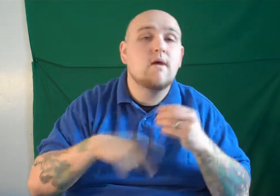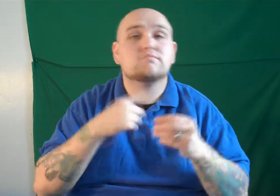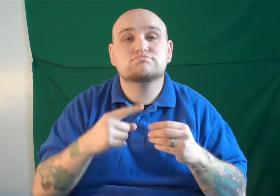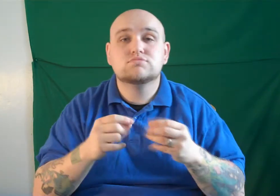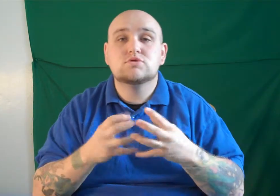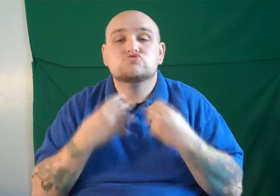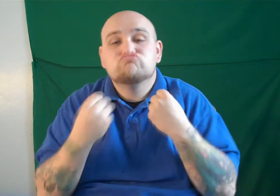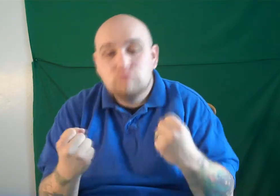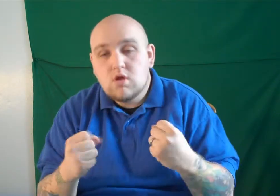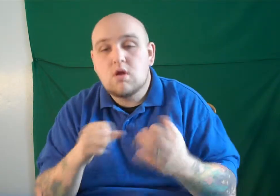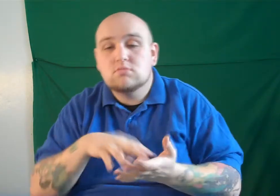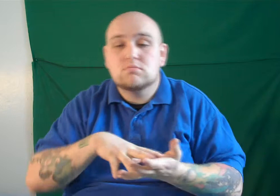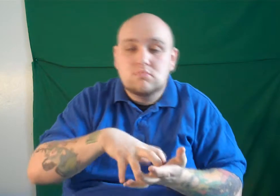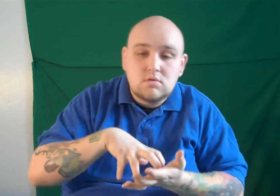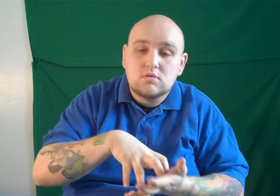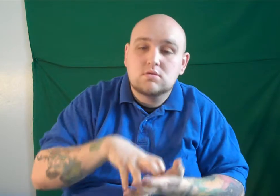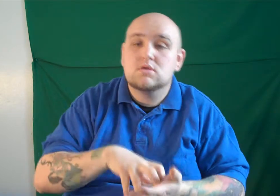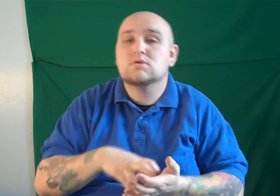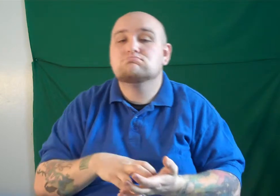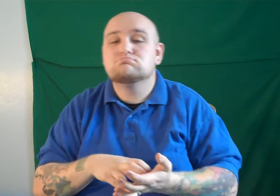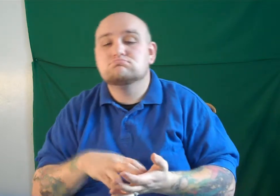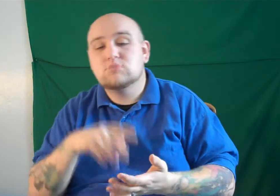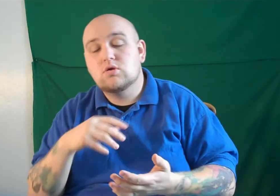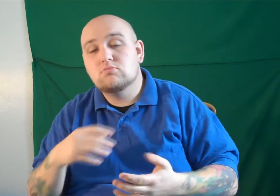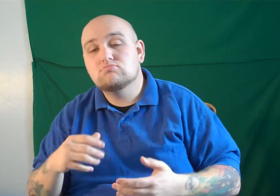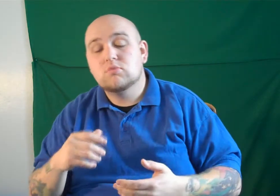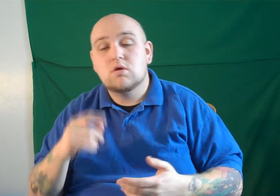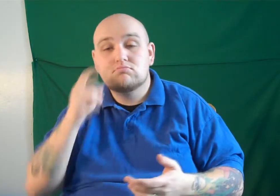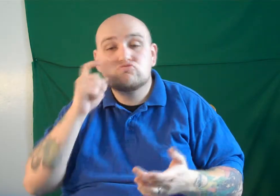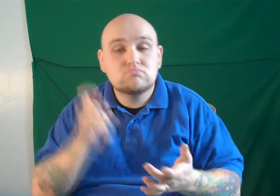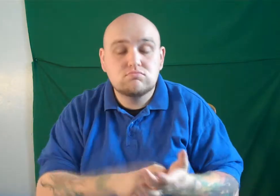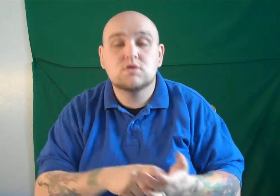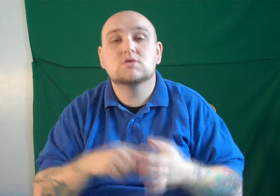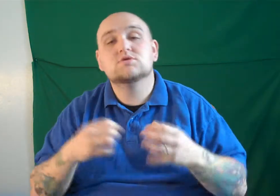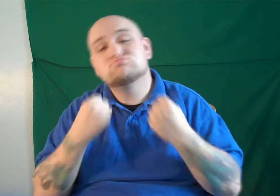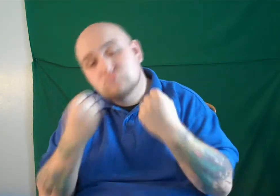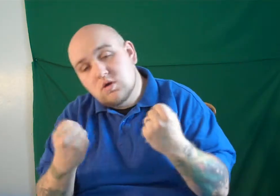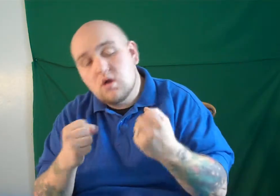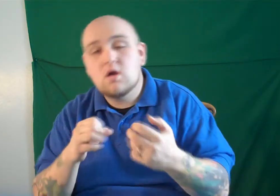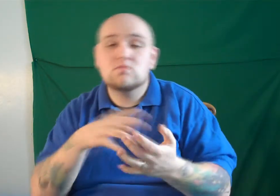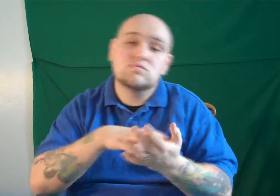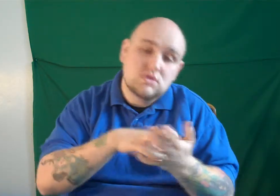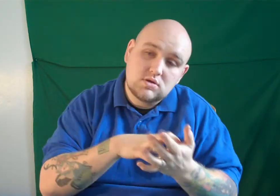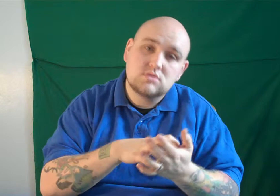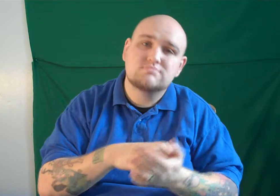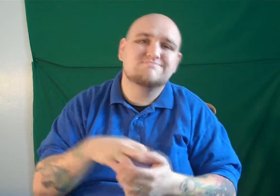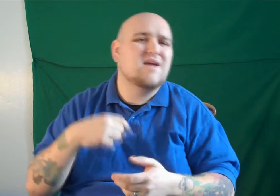needs. Recognizing strengths and weaknesses. Okay? I'm not going to read them all, but what